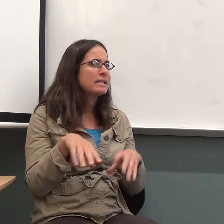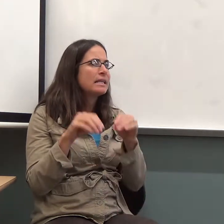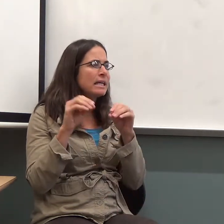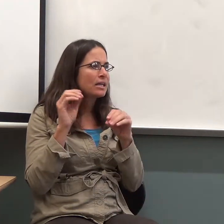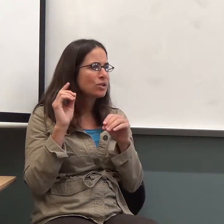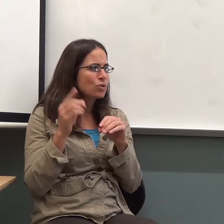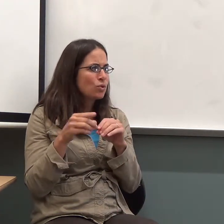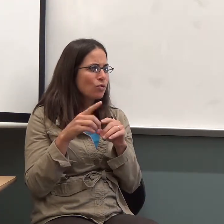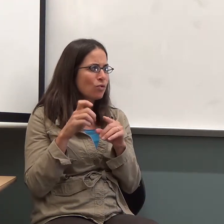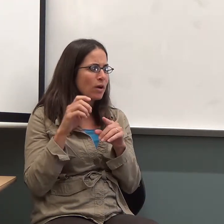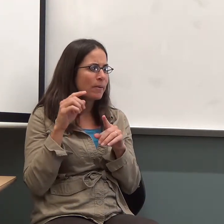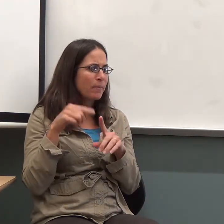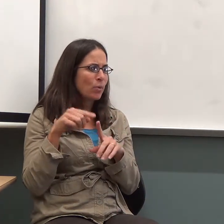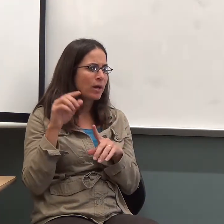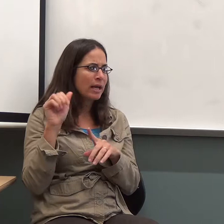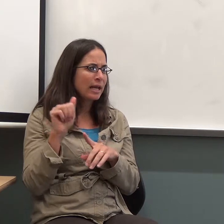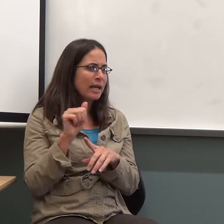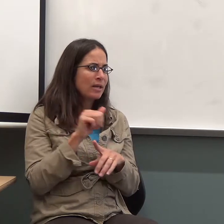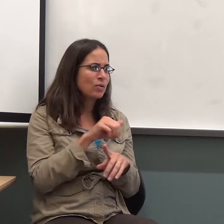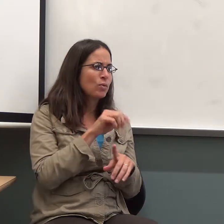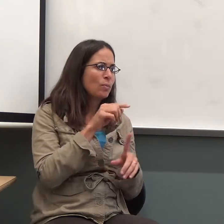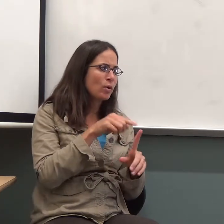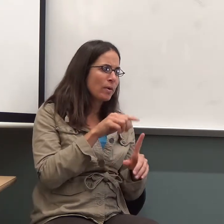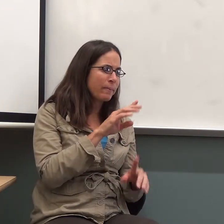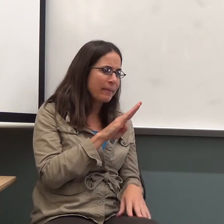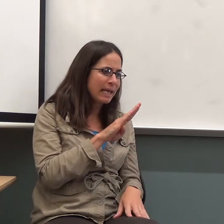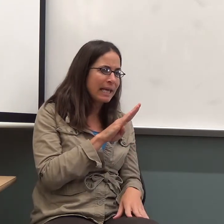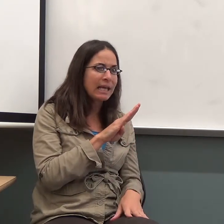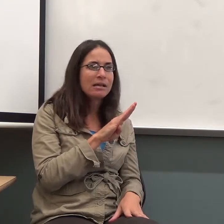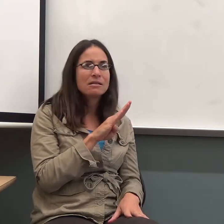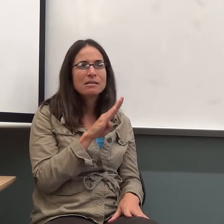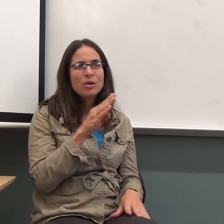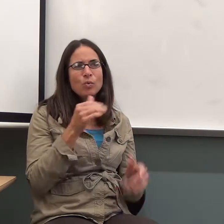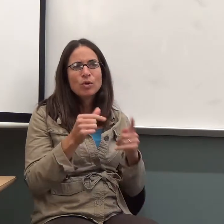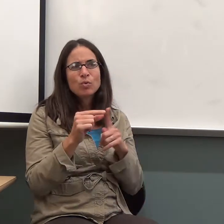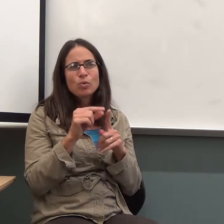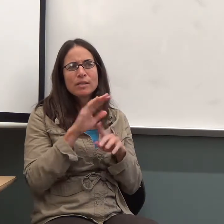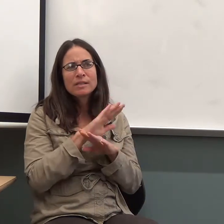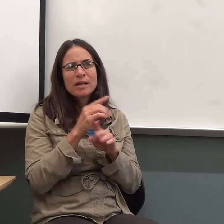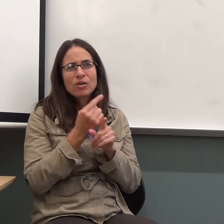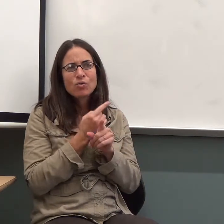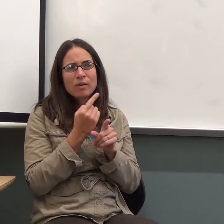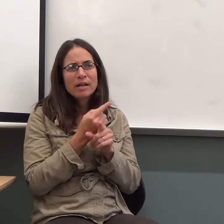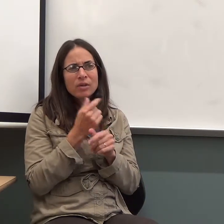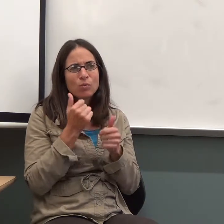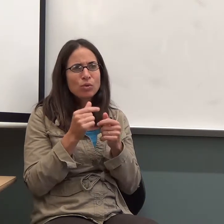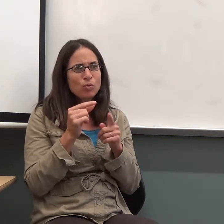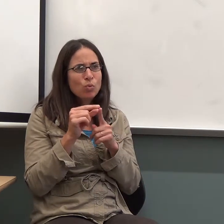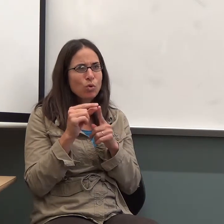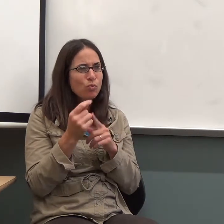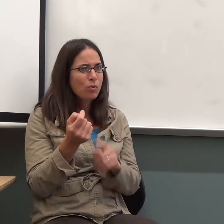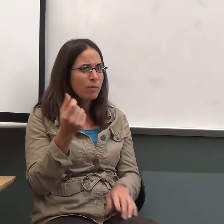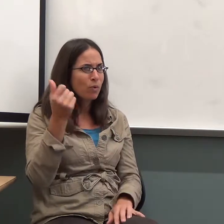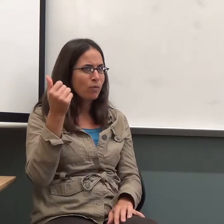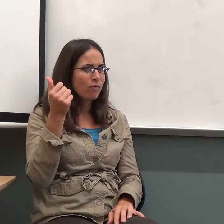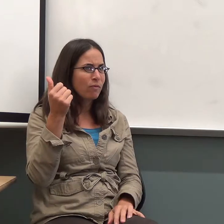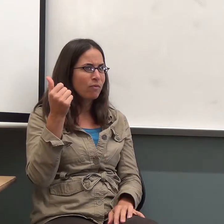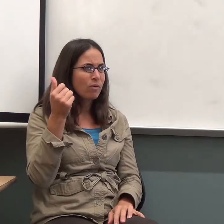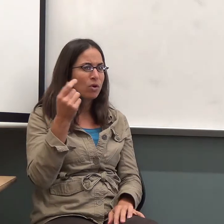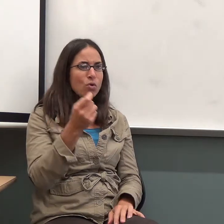B, yeah. Something is incorrect here. What's the word? What's the word that needs to be removed? Future car That. will take